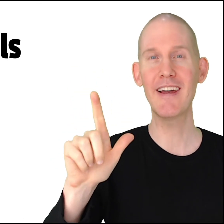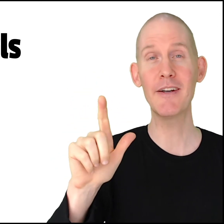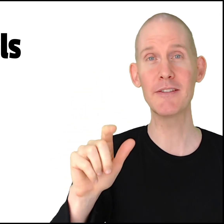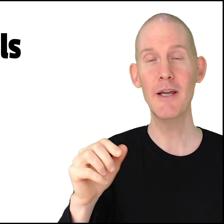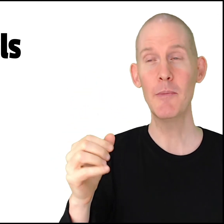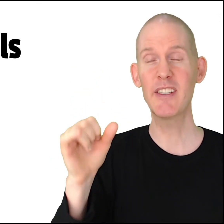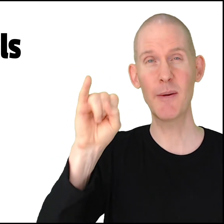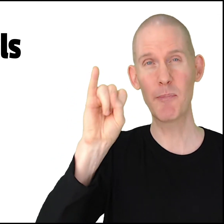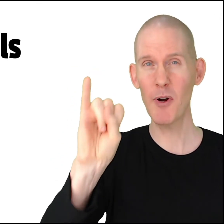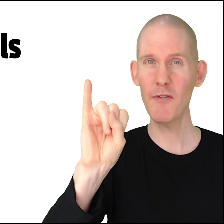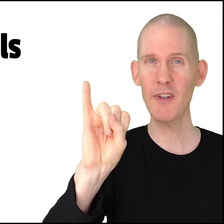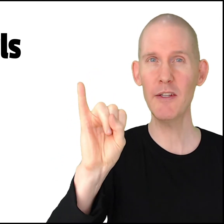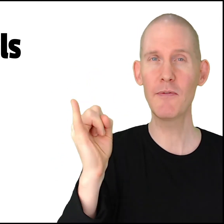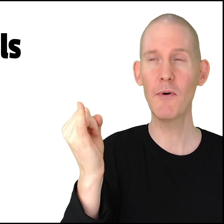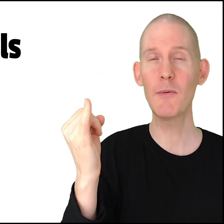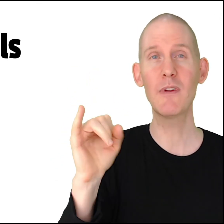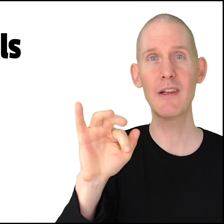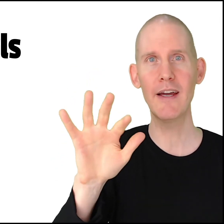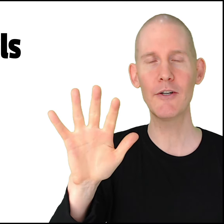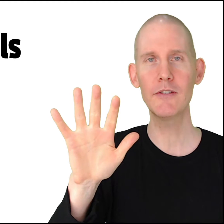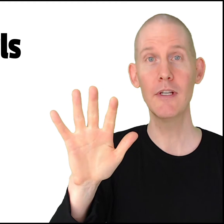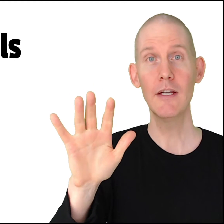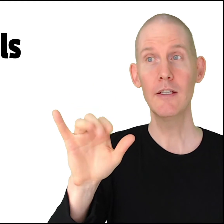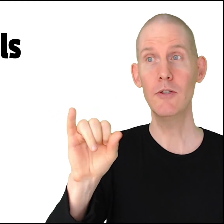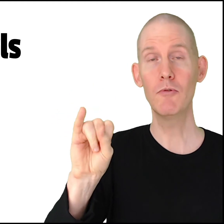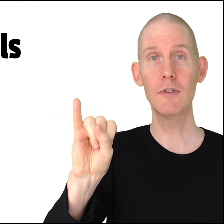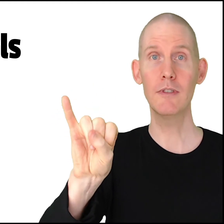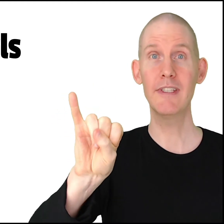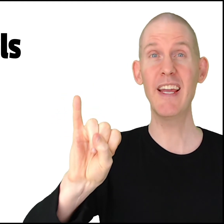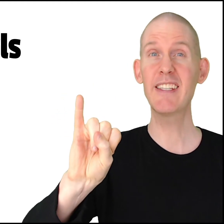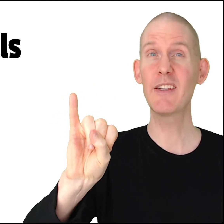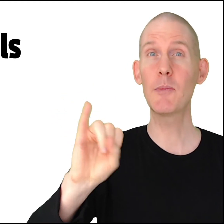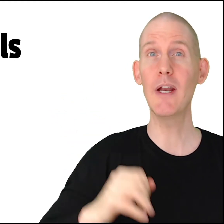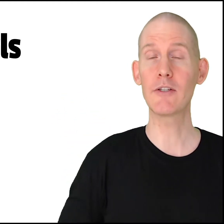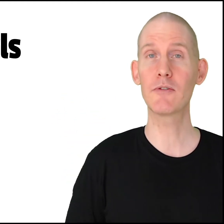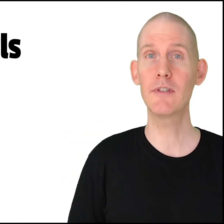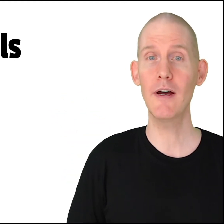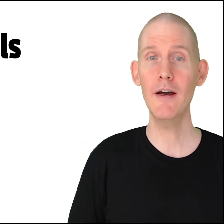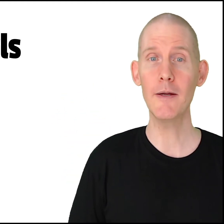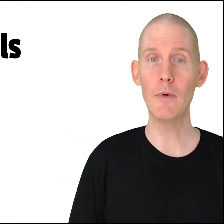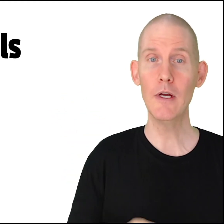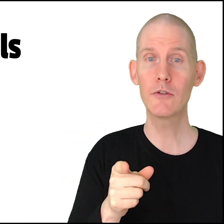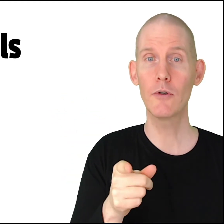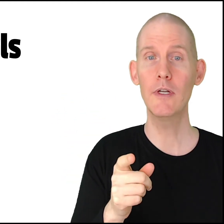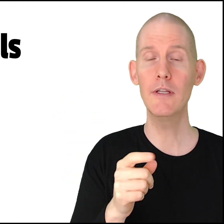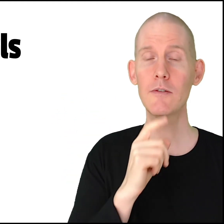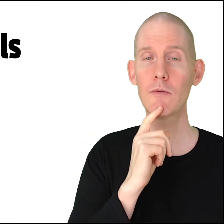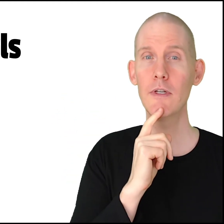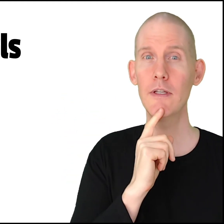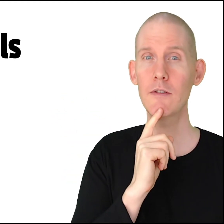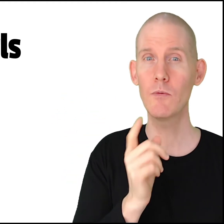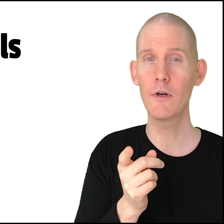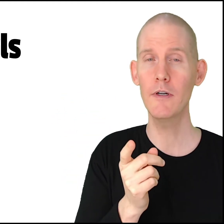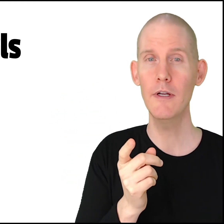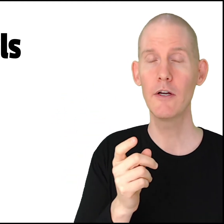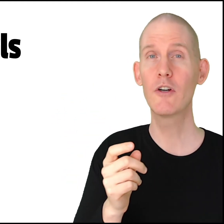letters. Because to perfectly form the letters, it takes a little bit extra time. So in this word,